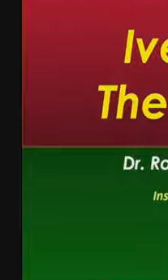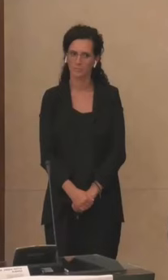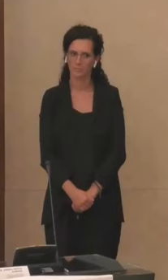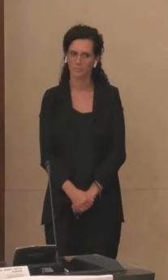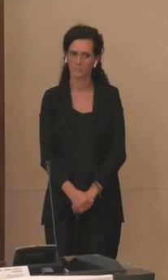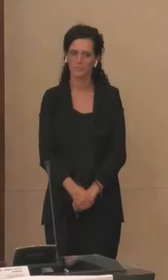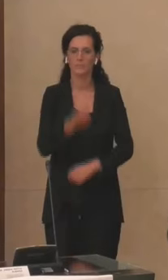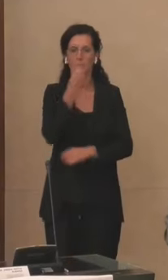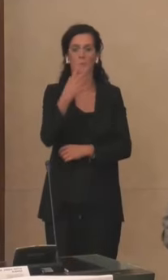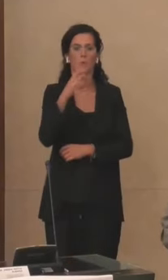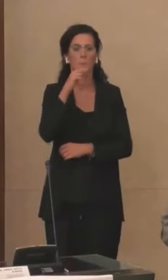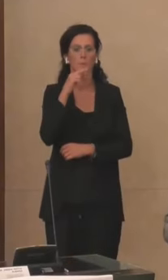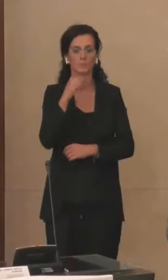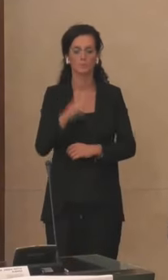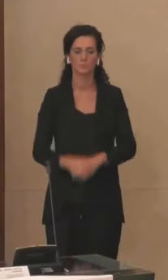Good afternoon.